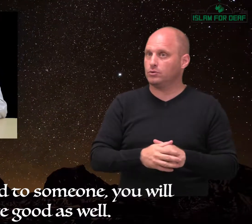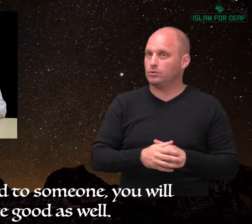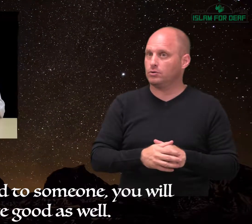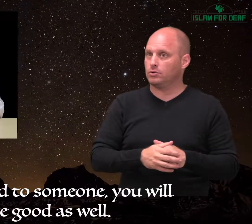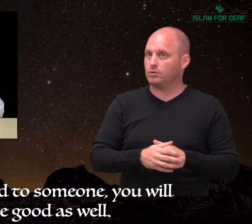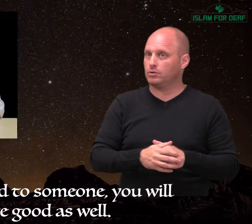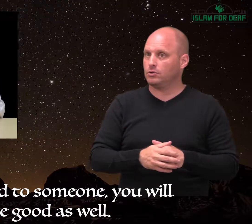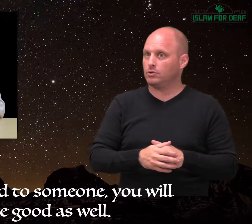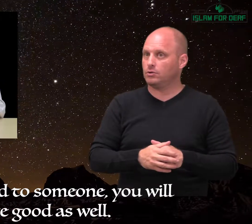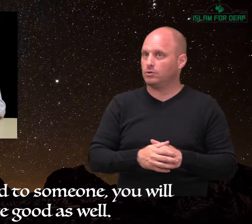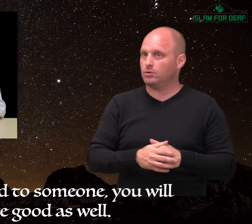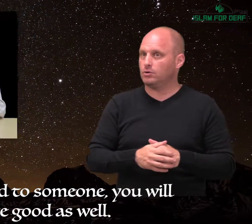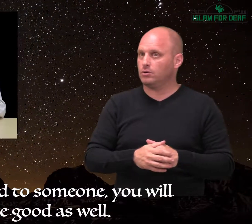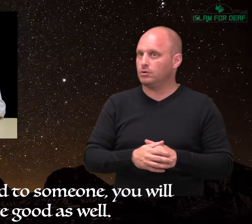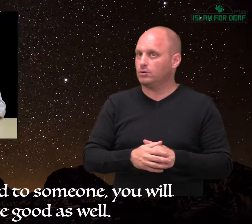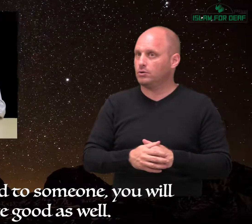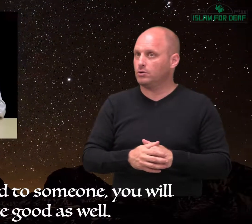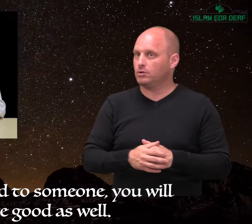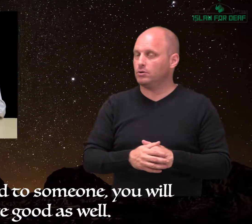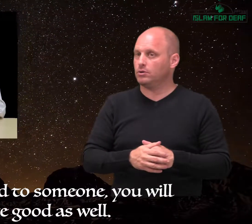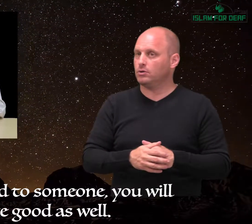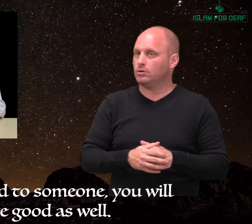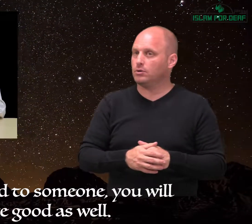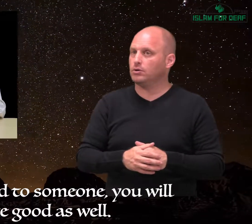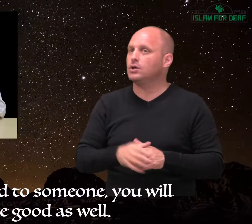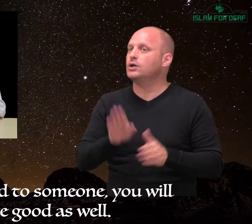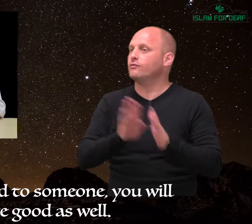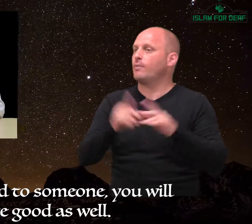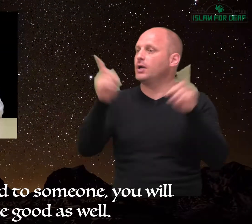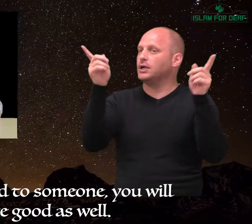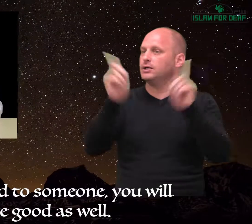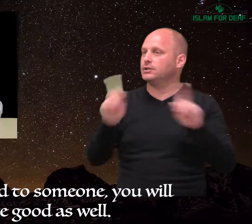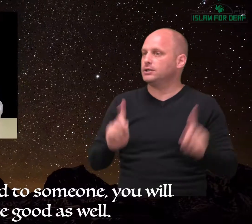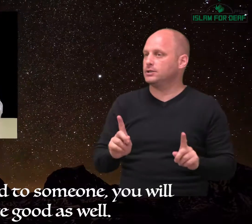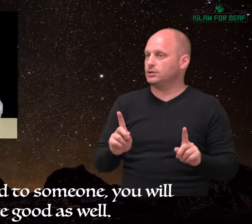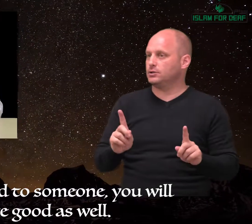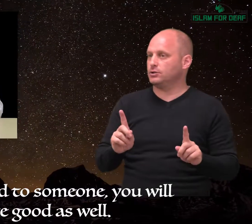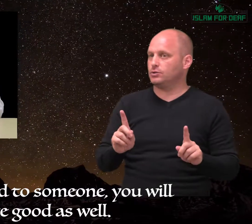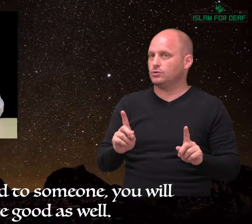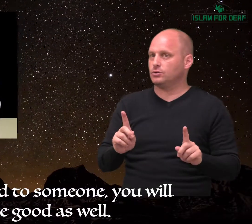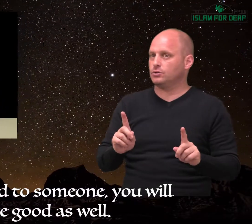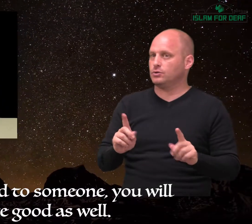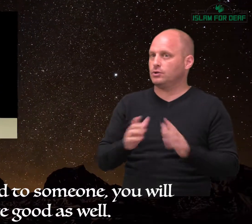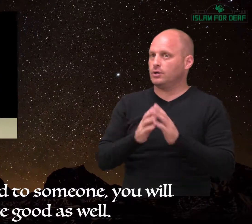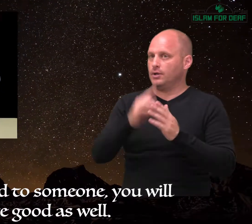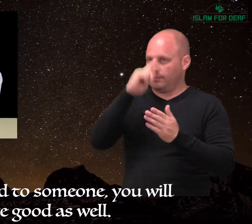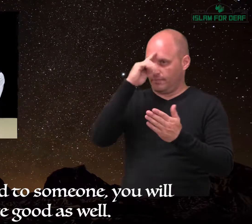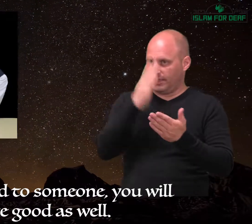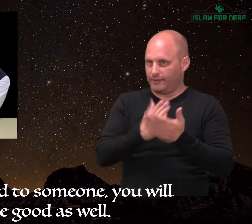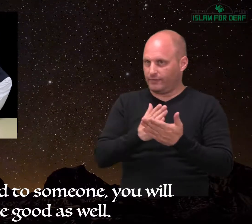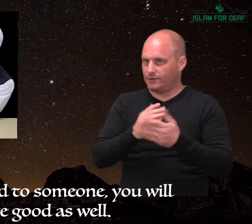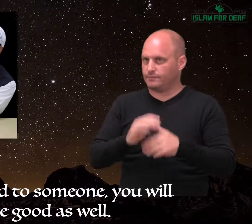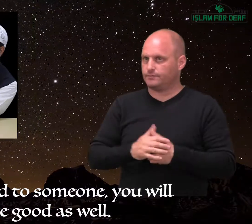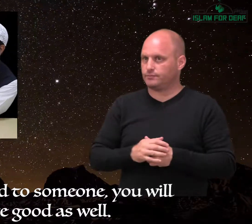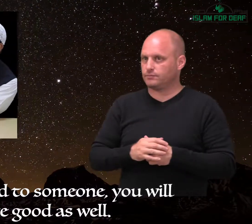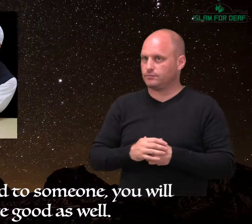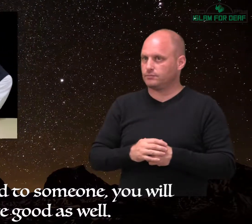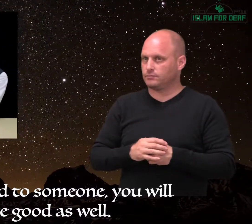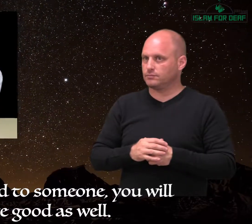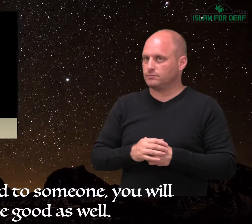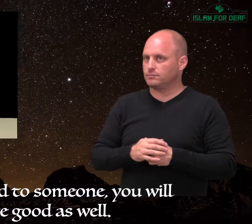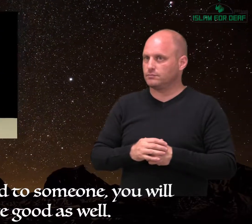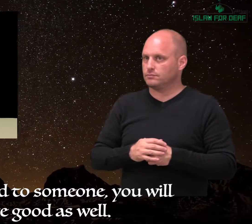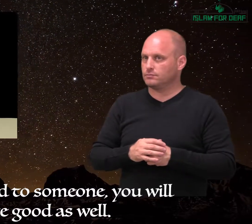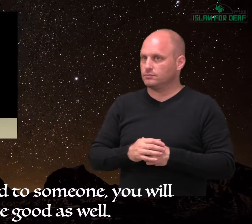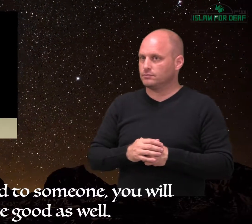karma, we should try to forgive yourself, because this is something from the Hinduism, Buddhism belief. Okay. Now, I don't understand the